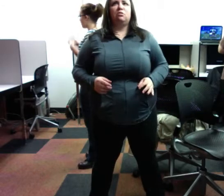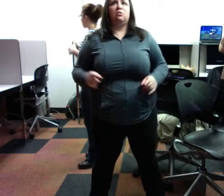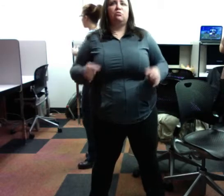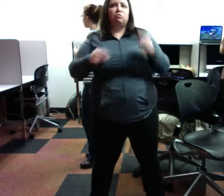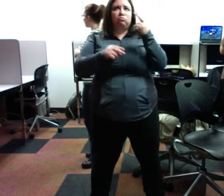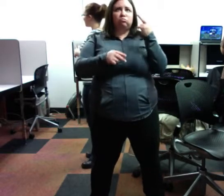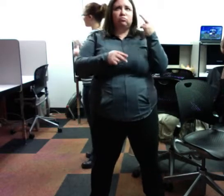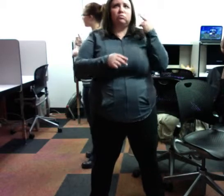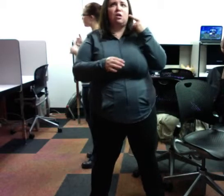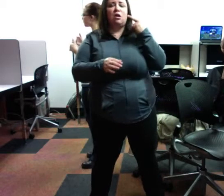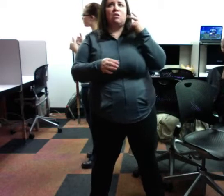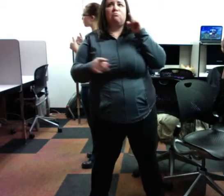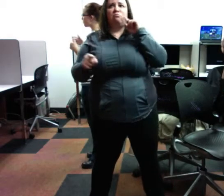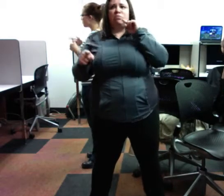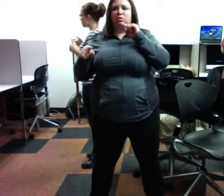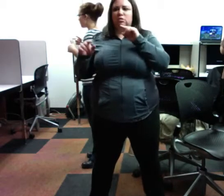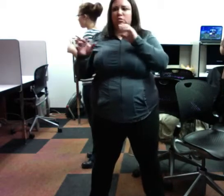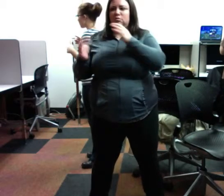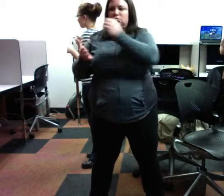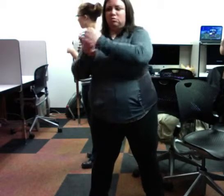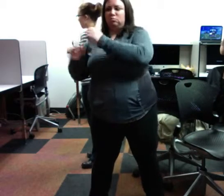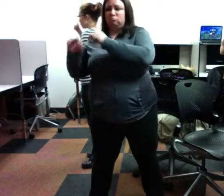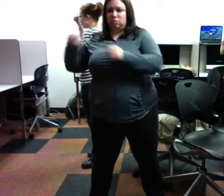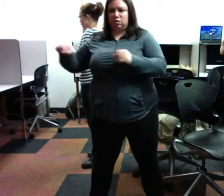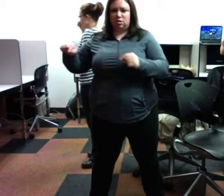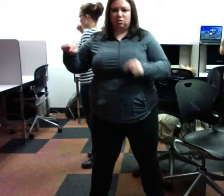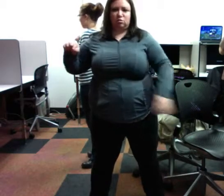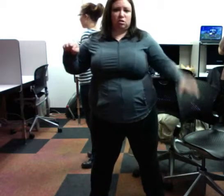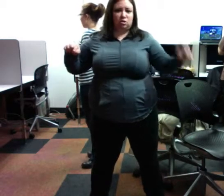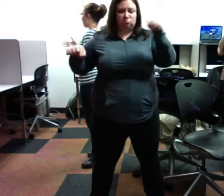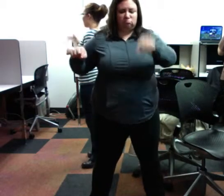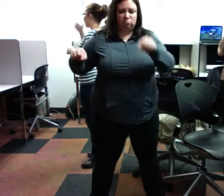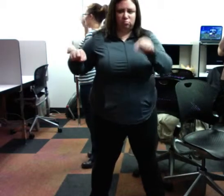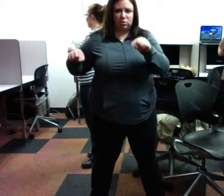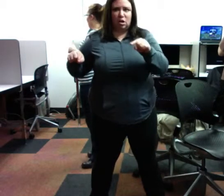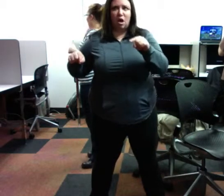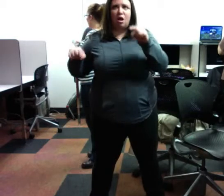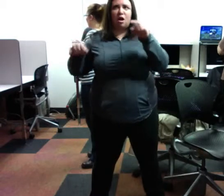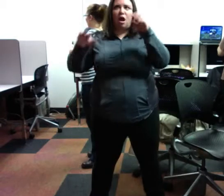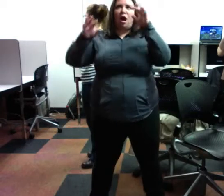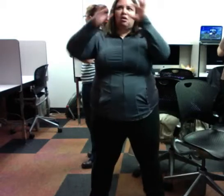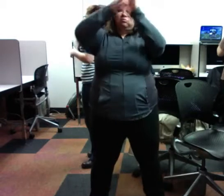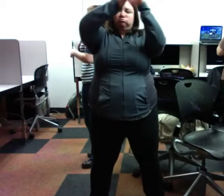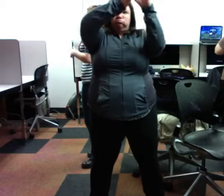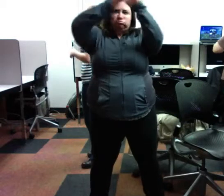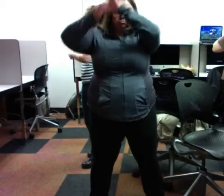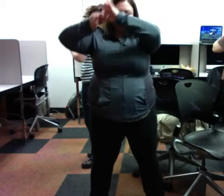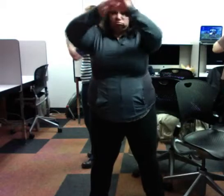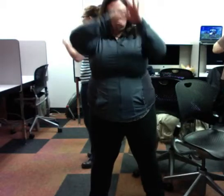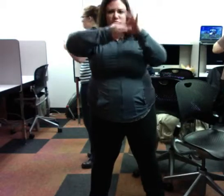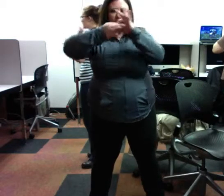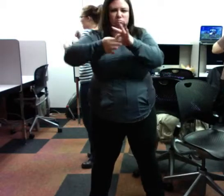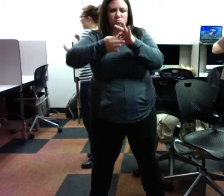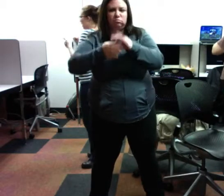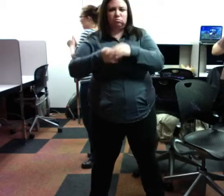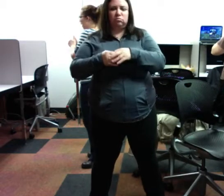backwards 10 years later. Again, you can't connect the dots looking forward. You can only connect them looking backwards. So you